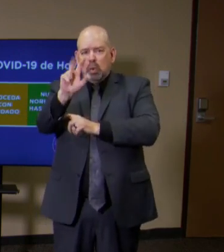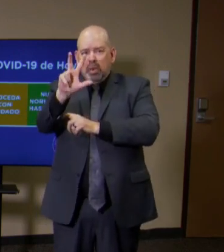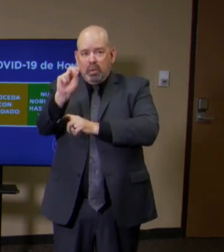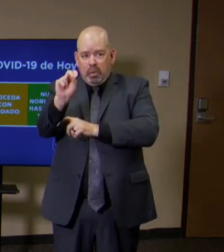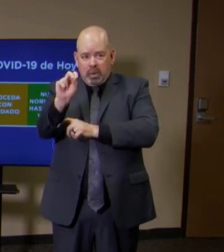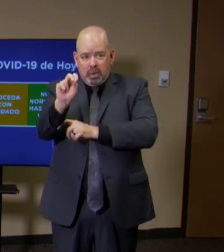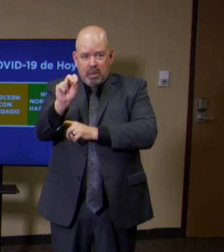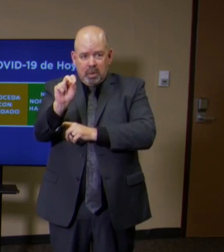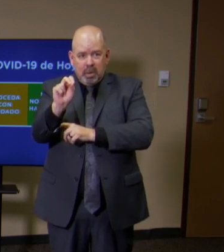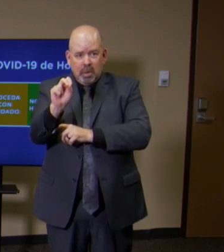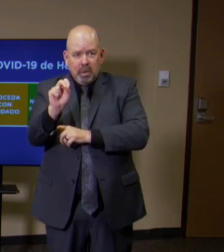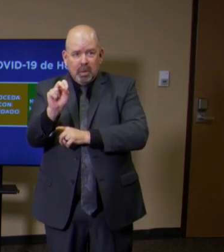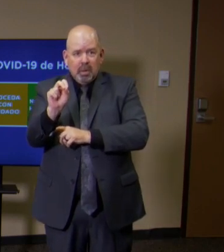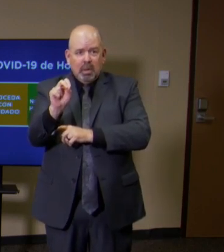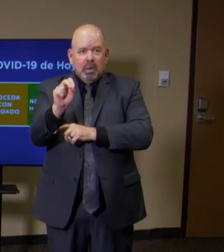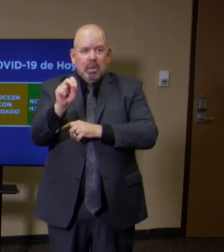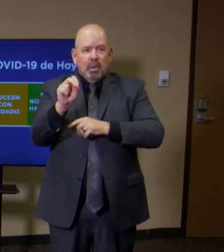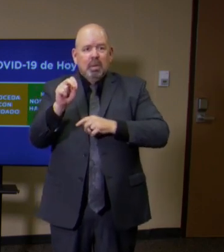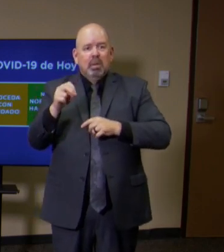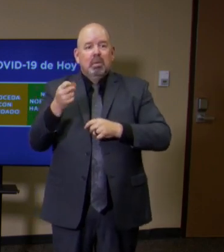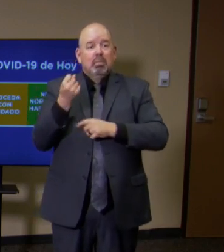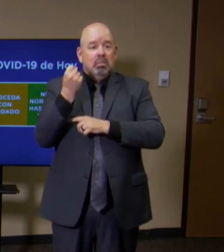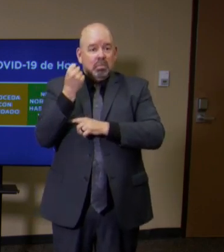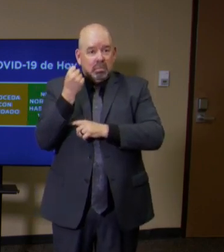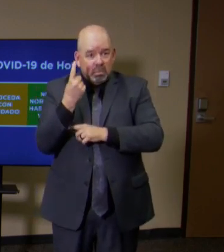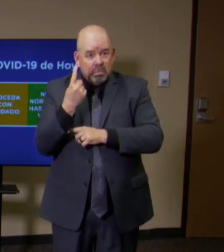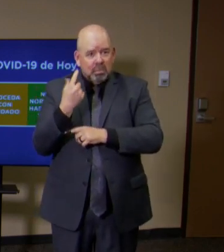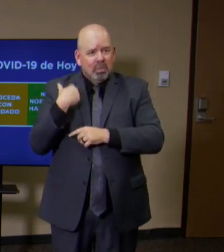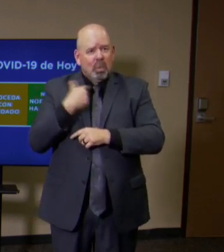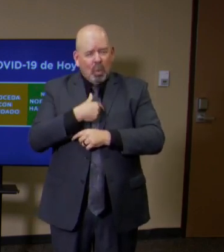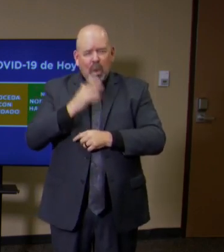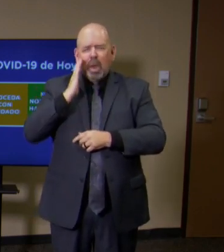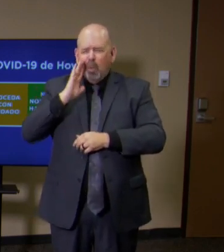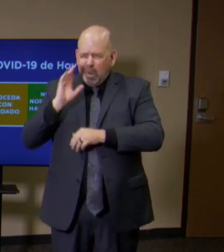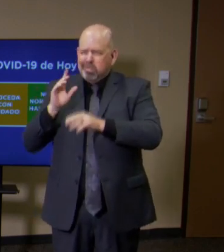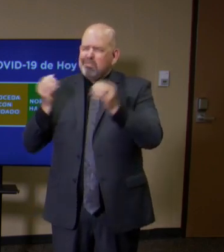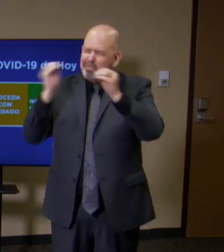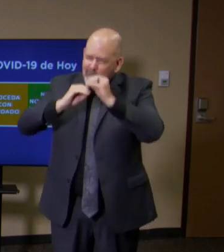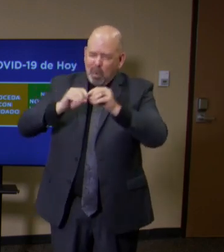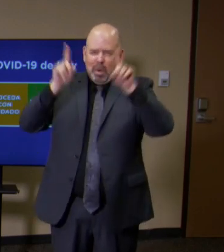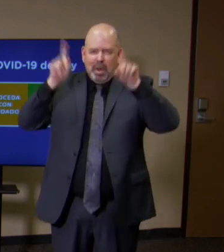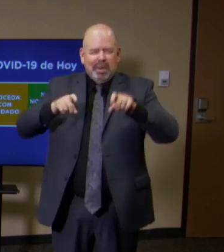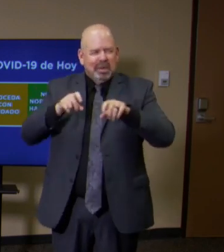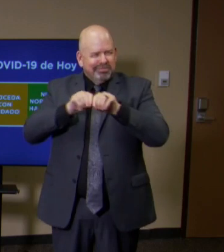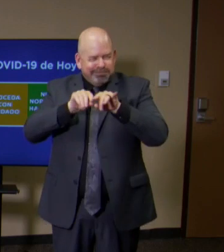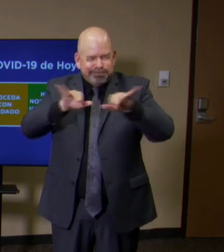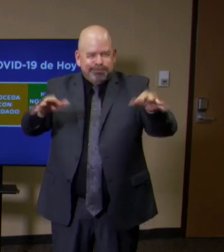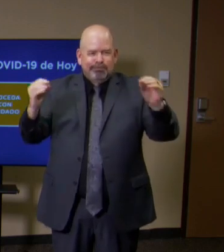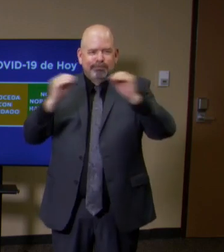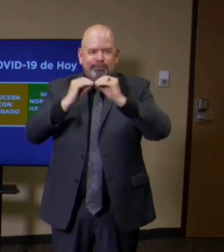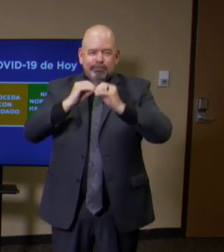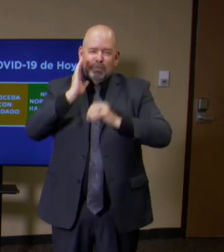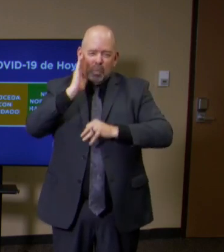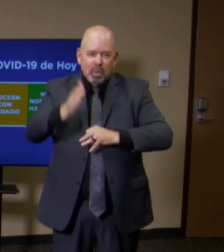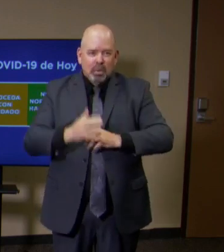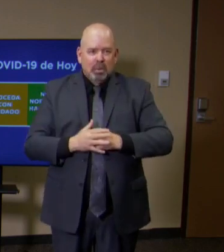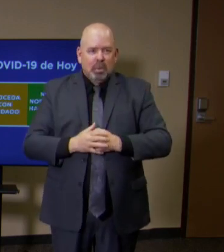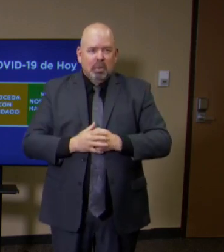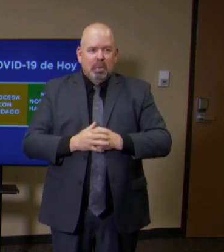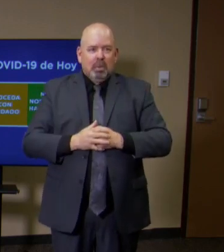increase our testing. Right now, we don't have near enough testing to safely reopen. We're dead last in the country here